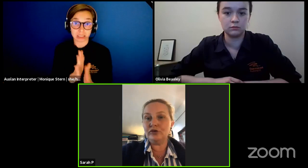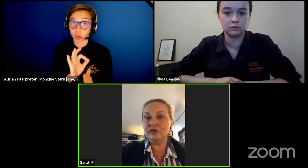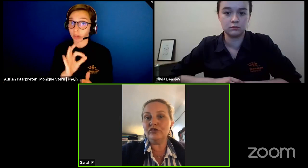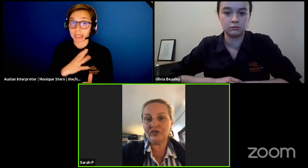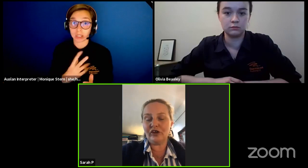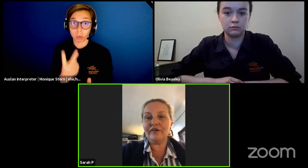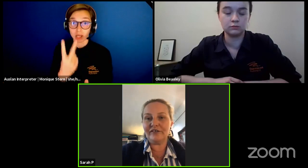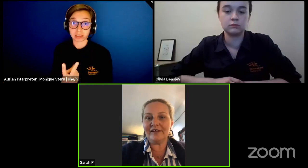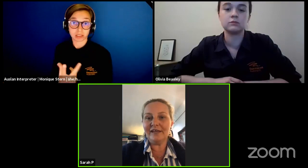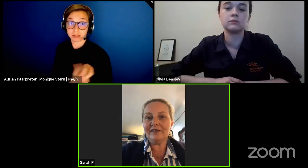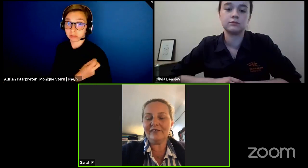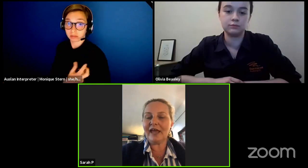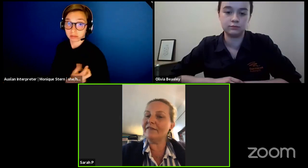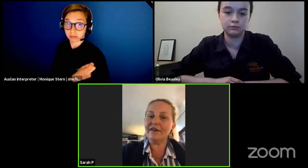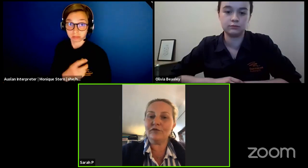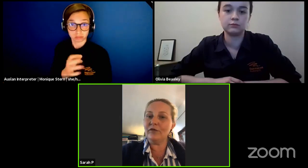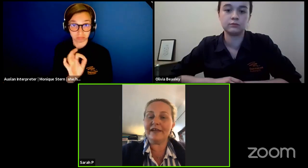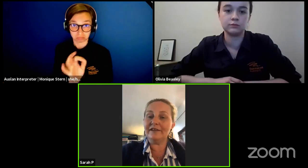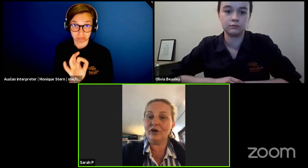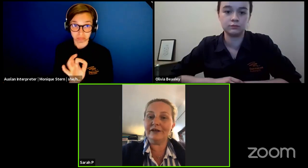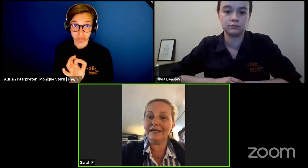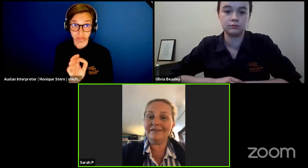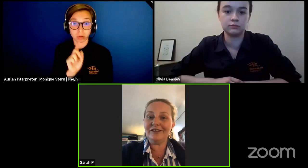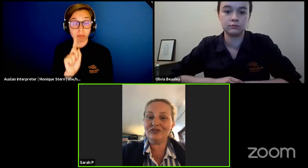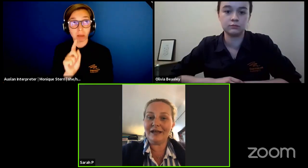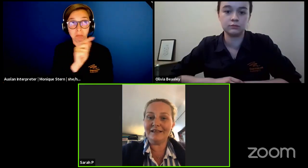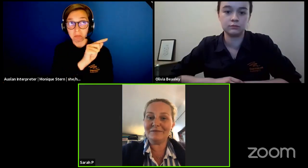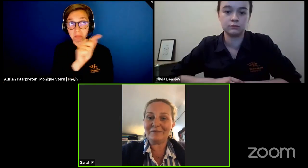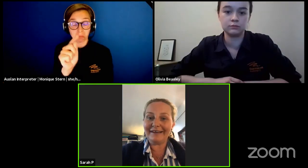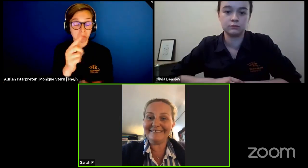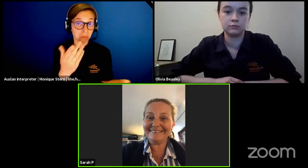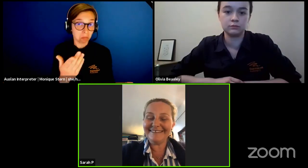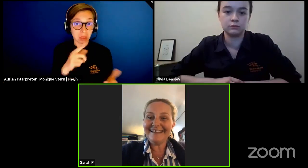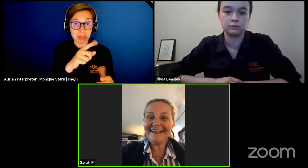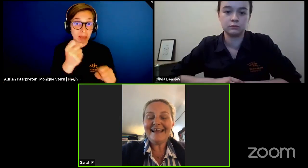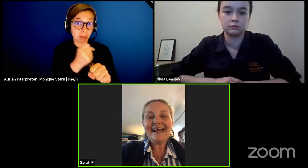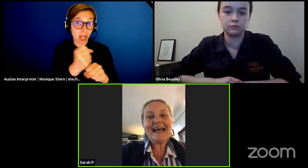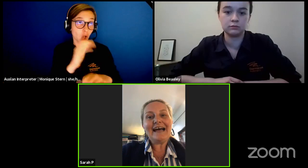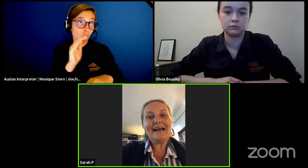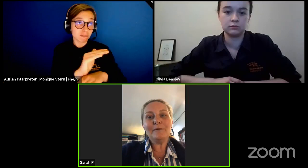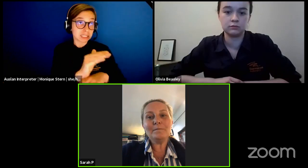be used overseas and therefore they did not need the Australian market,